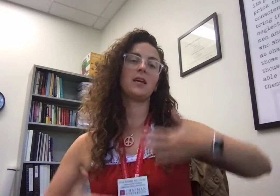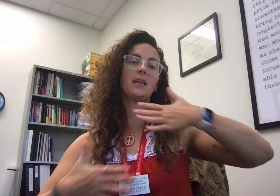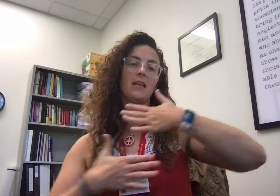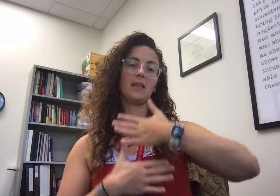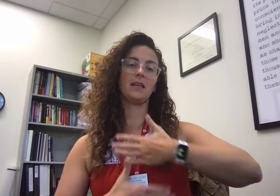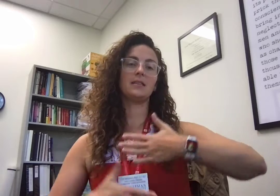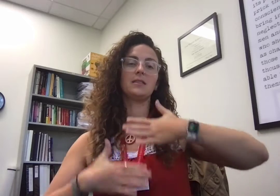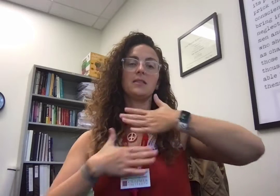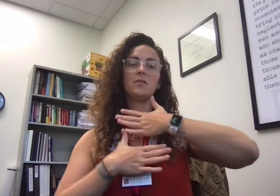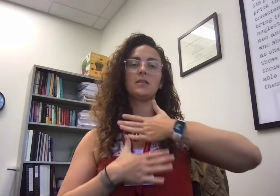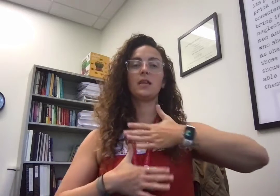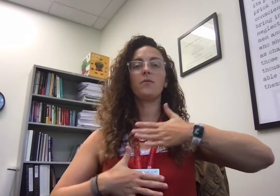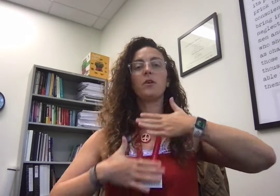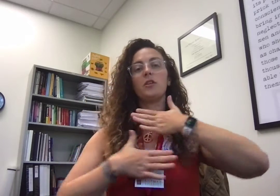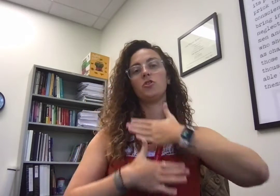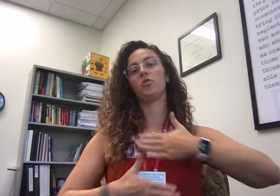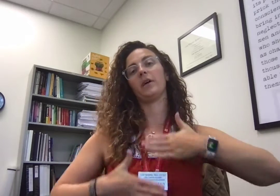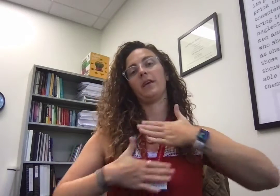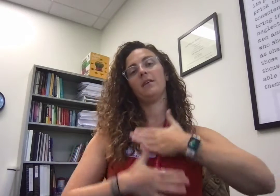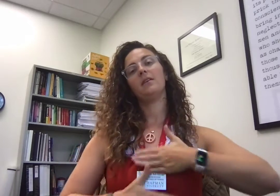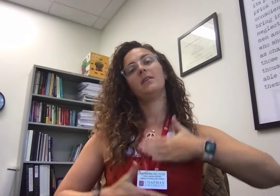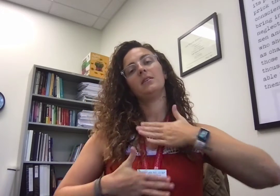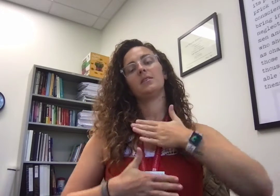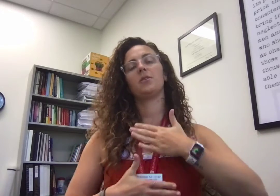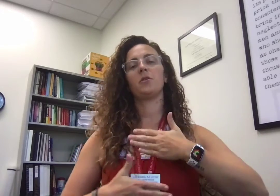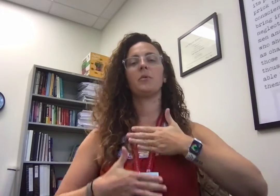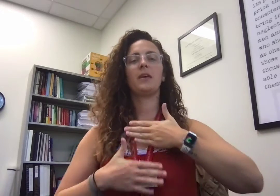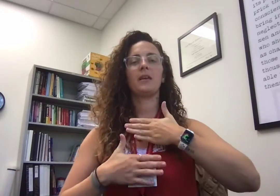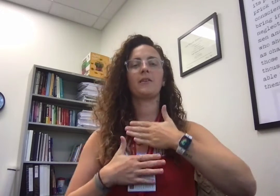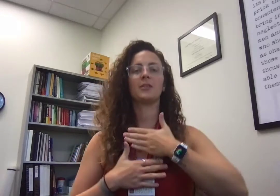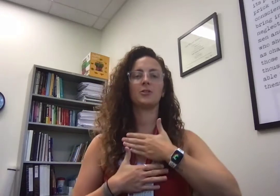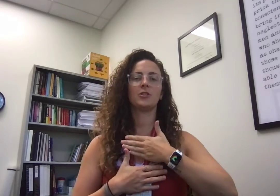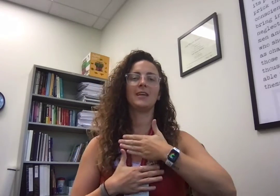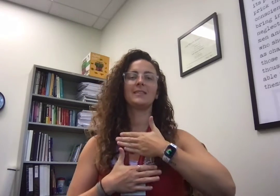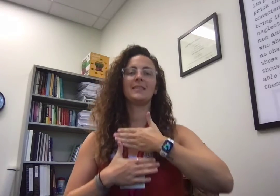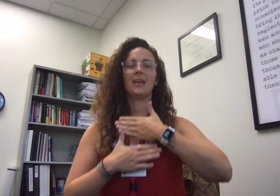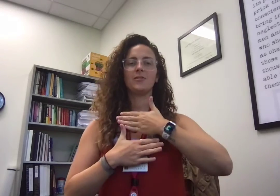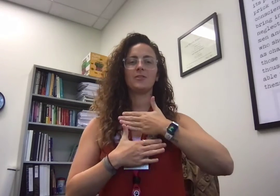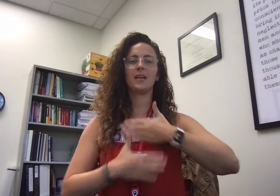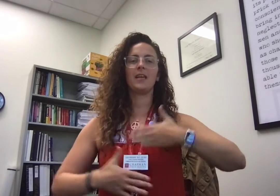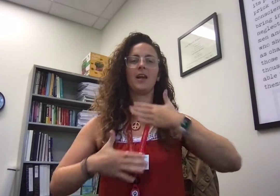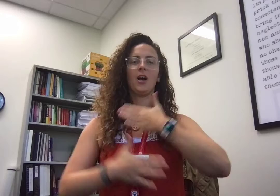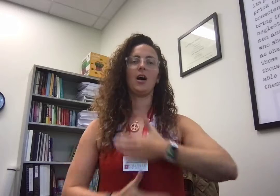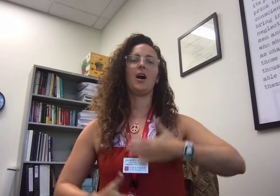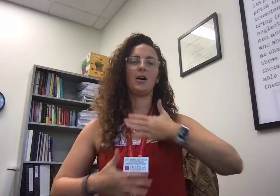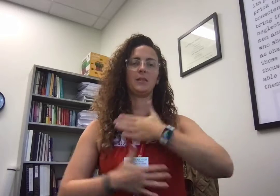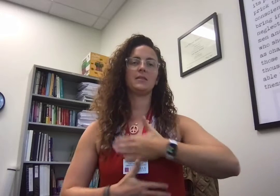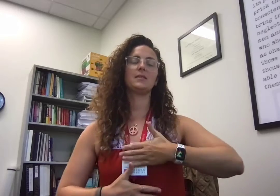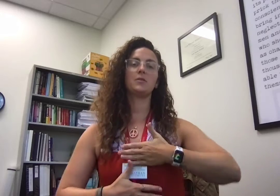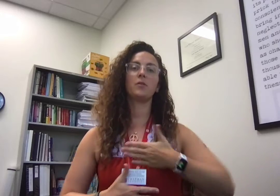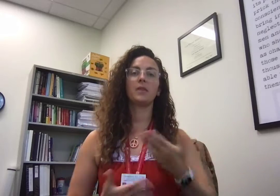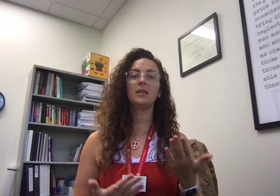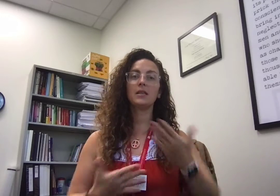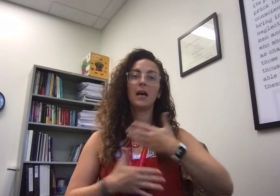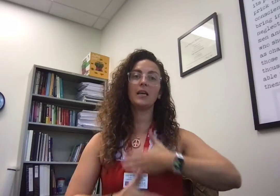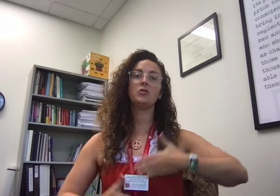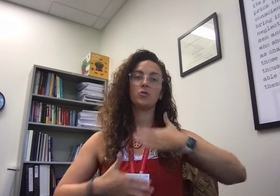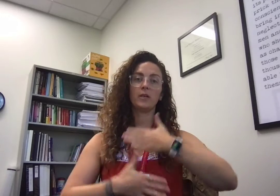it like this. So the sign for enjoy. So you're putting it across your chest and you're signing hobbies. So things that I enjoy